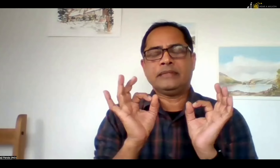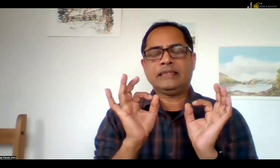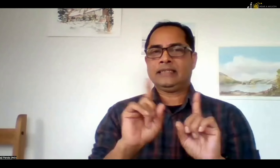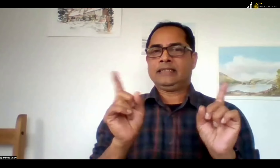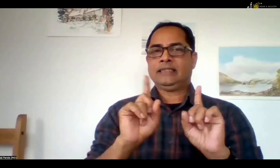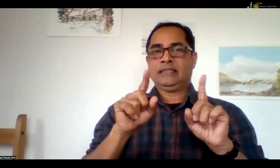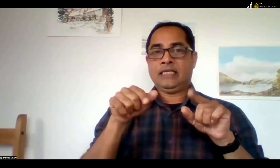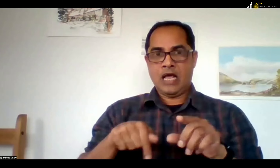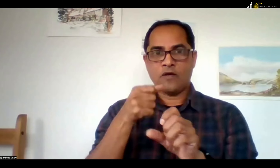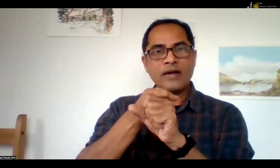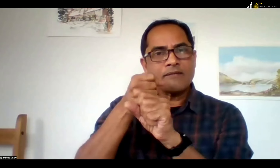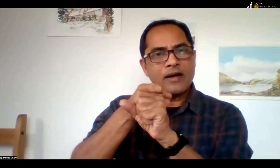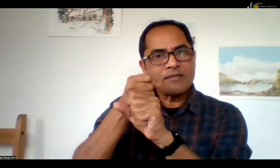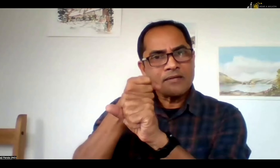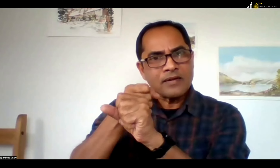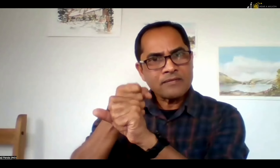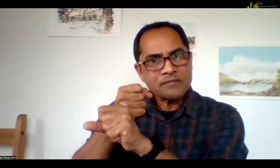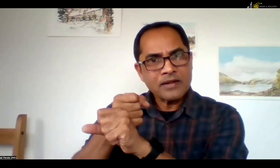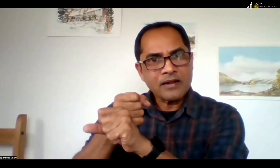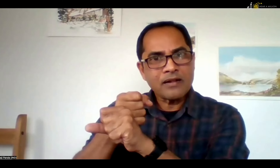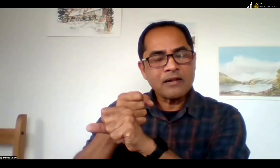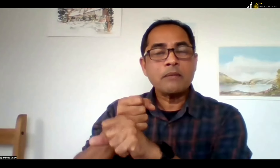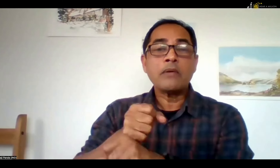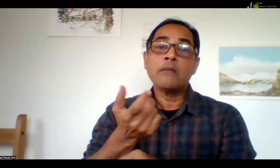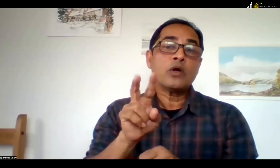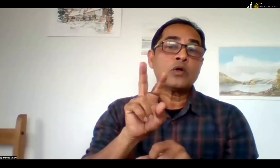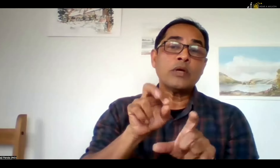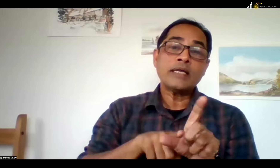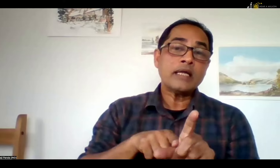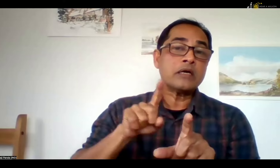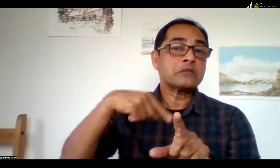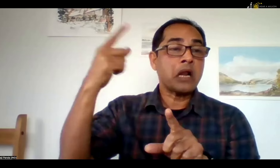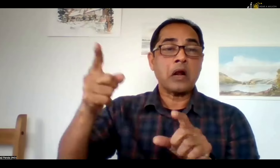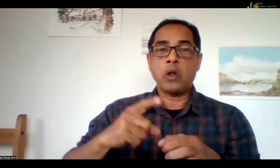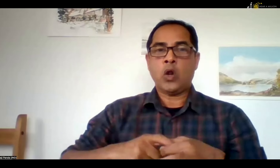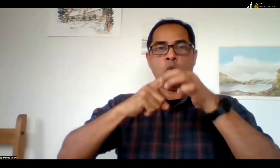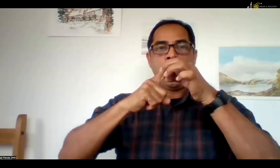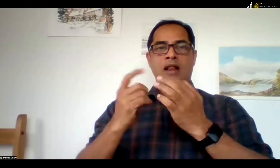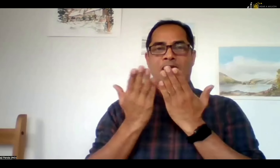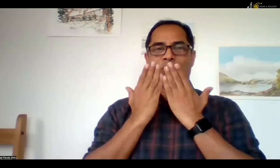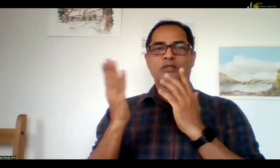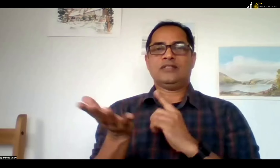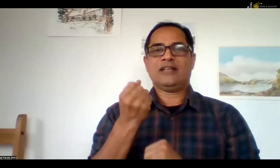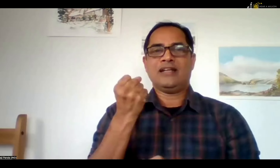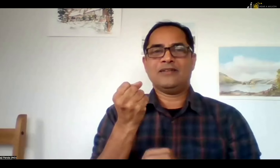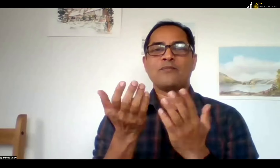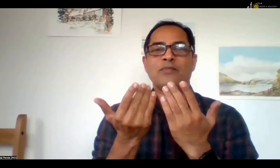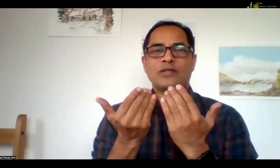to go to a white collar job. We don't want to put him in the same kind of a repetitive rehabilitation course.